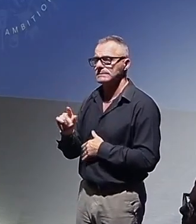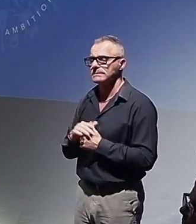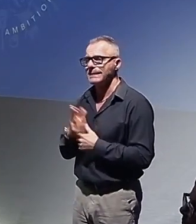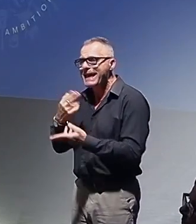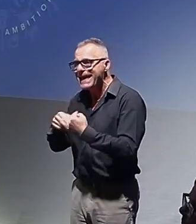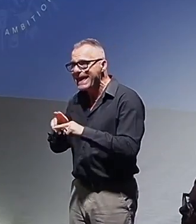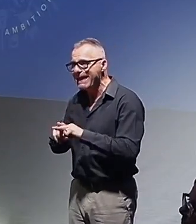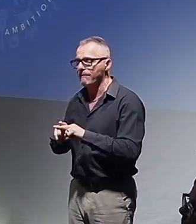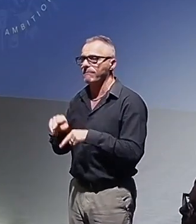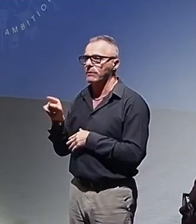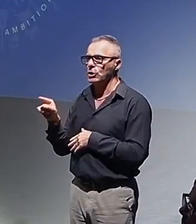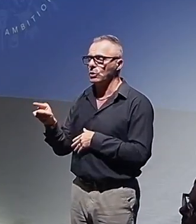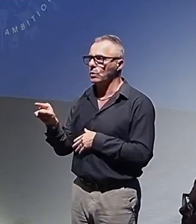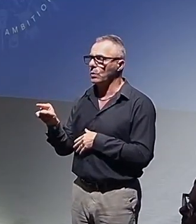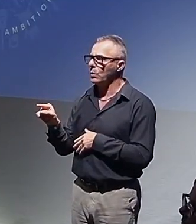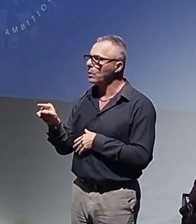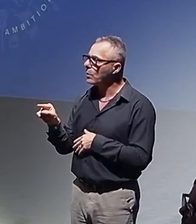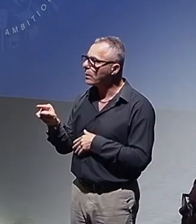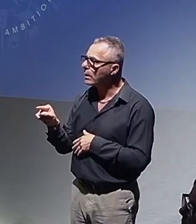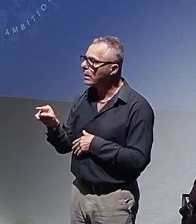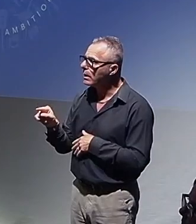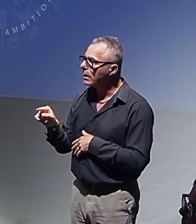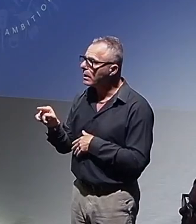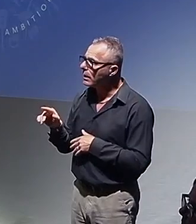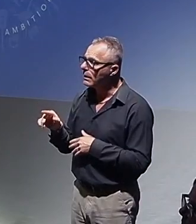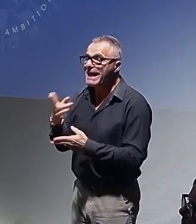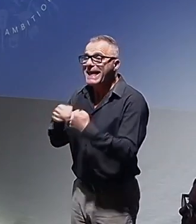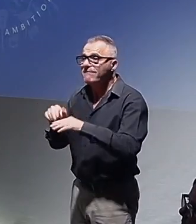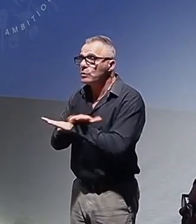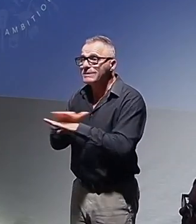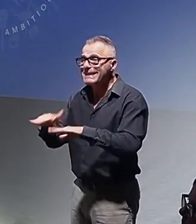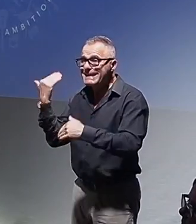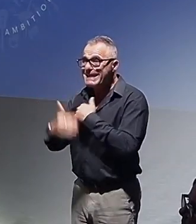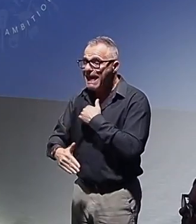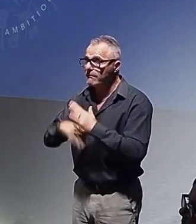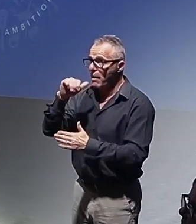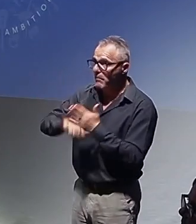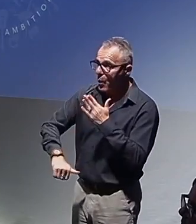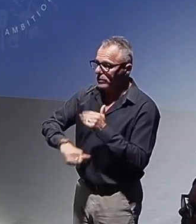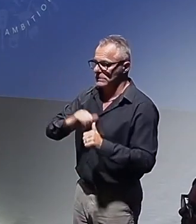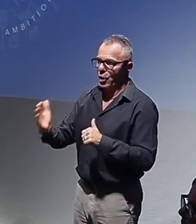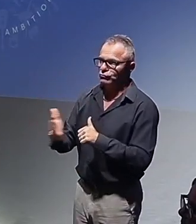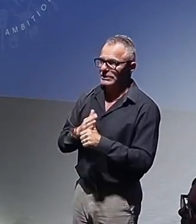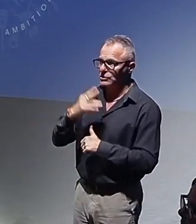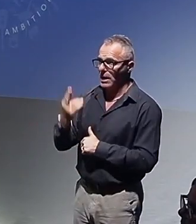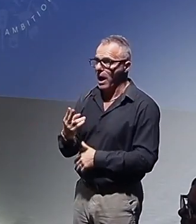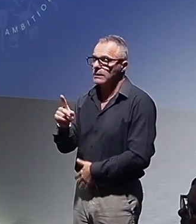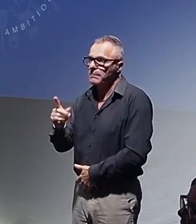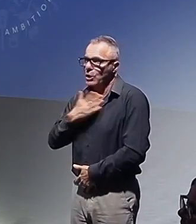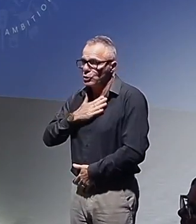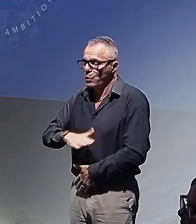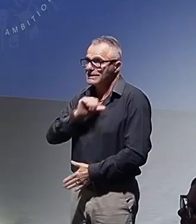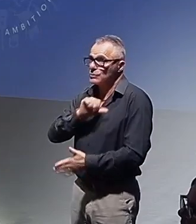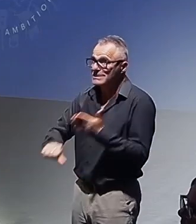if you were someone who had never bought a piece of art, particularly an original artwork, but wanted to start